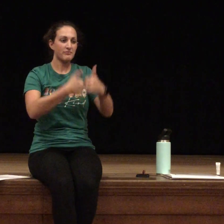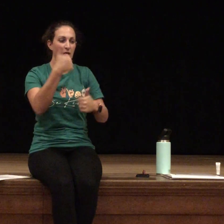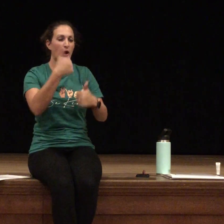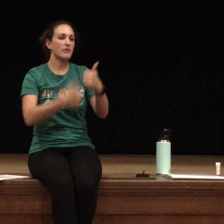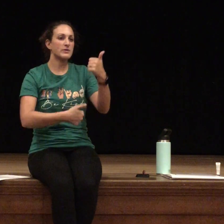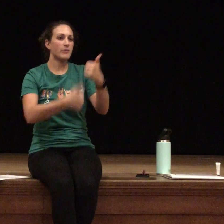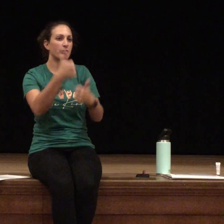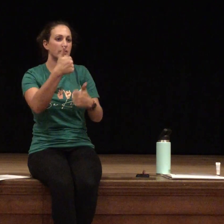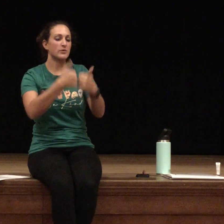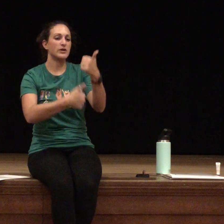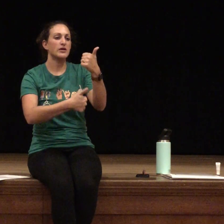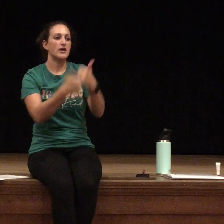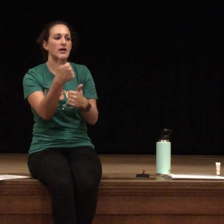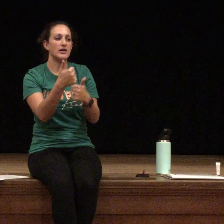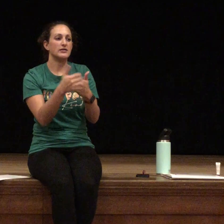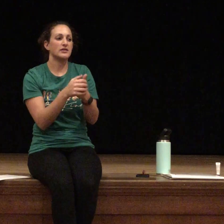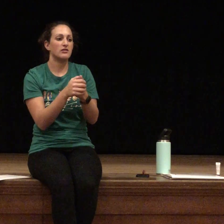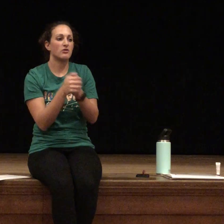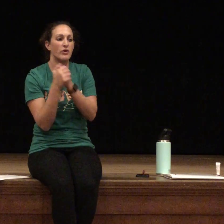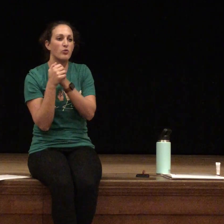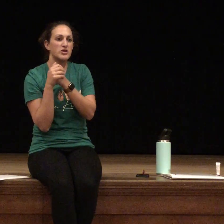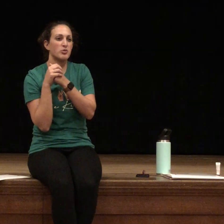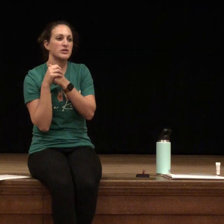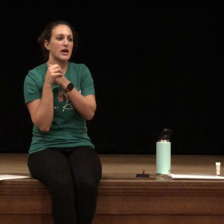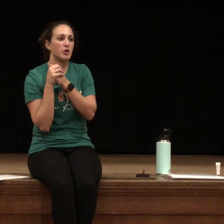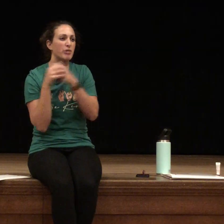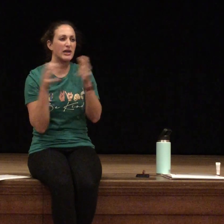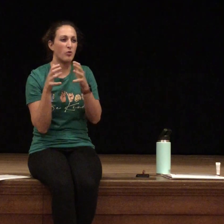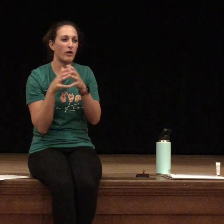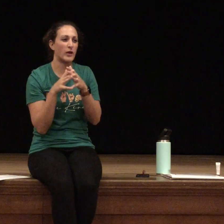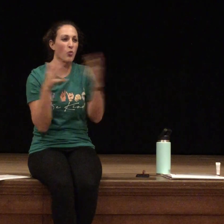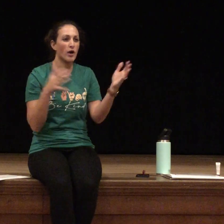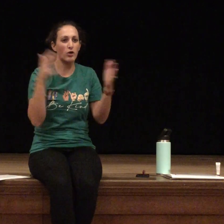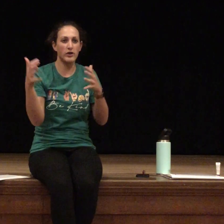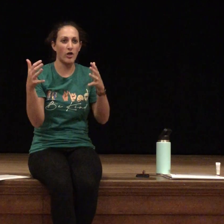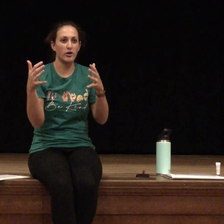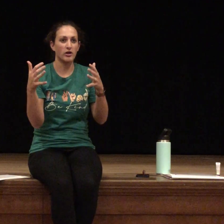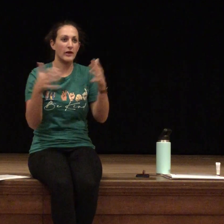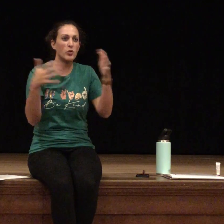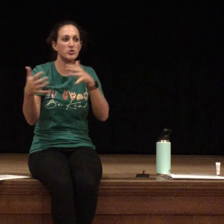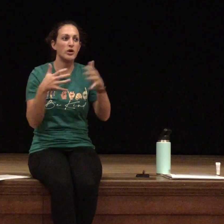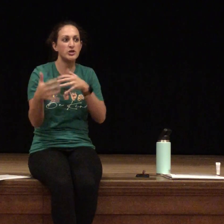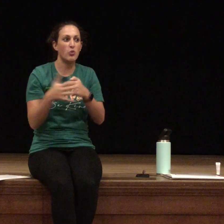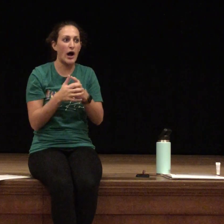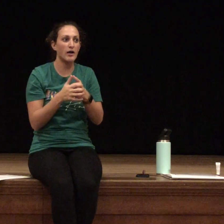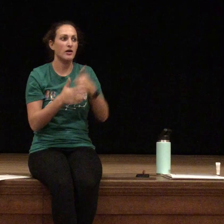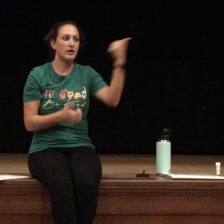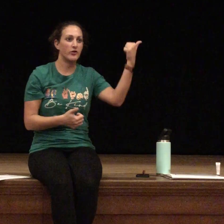And what helps me remember this one is with which, most of the time you're picking one, like one or the other. Like which one do you want? Either this